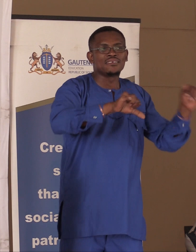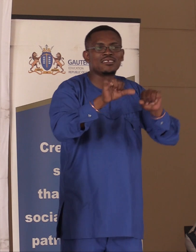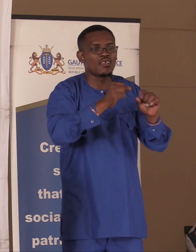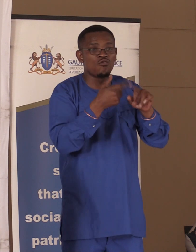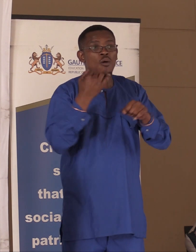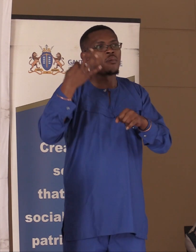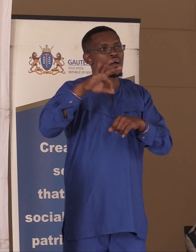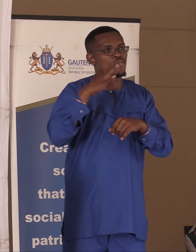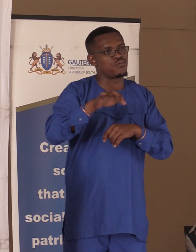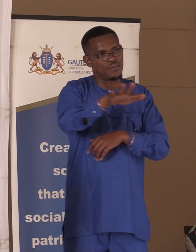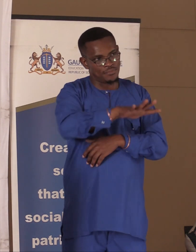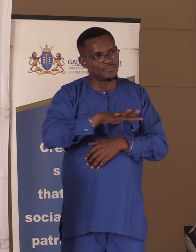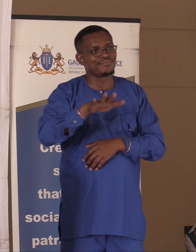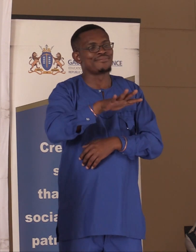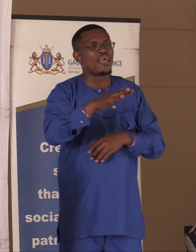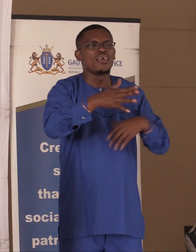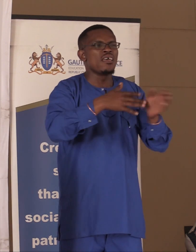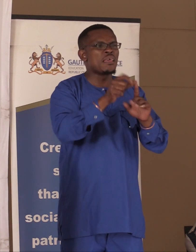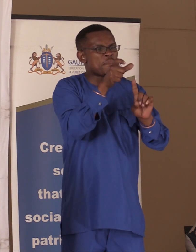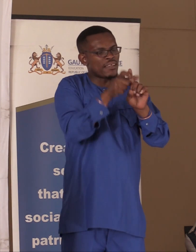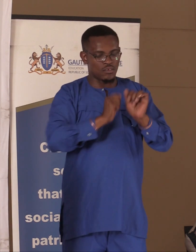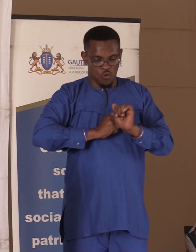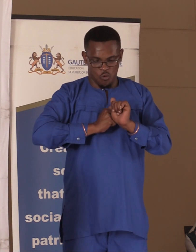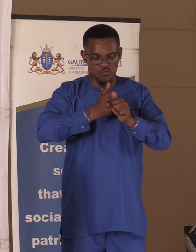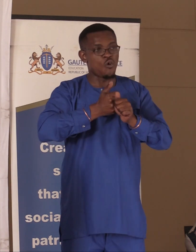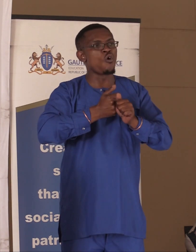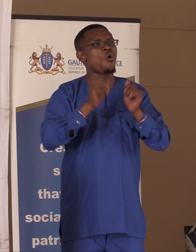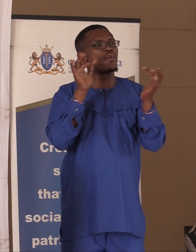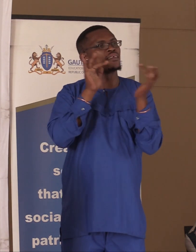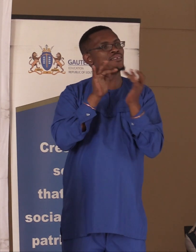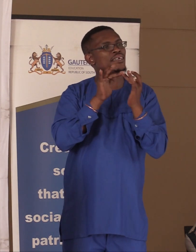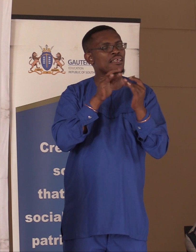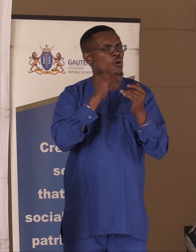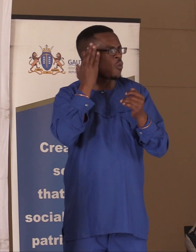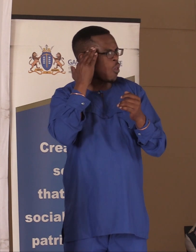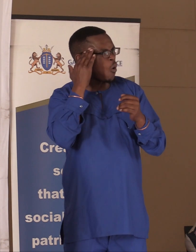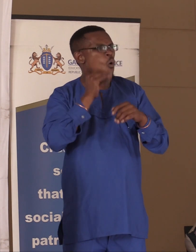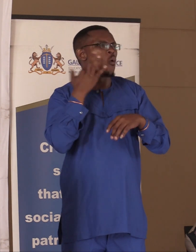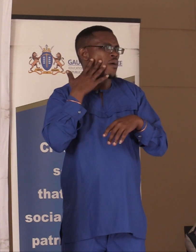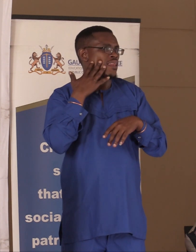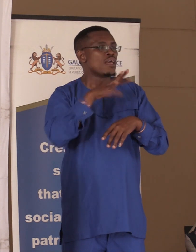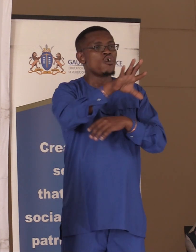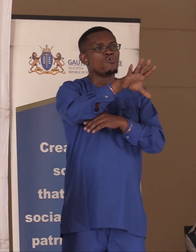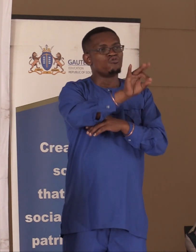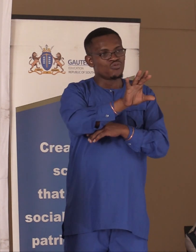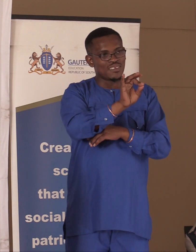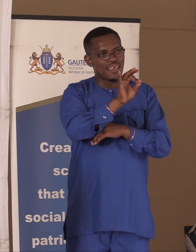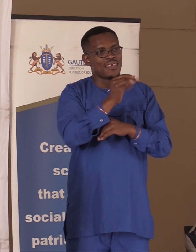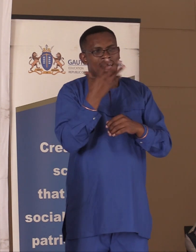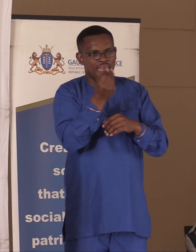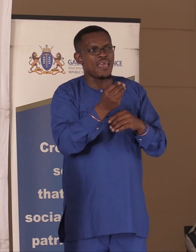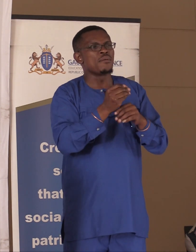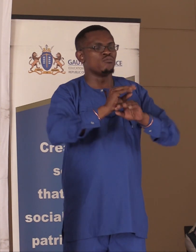in Harangua. Anyone who's following me on the net will know that on Tuesday I ran a session